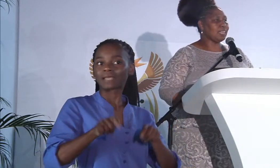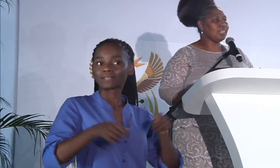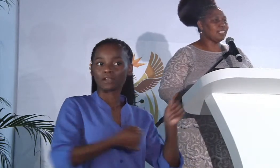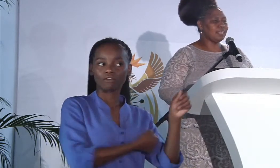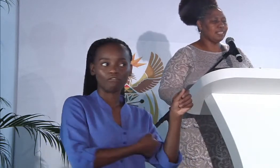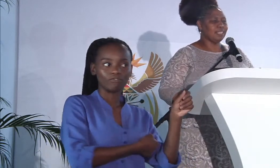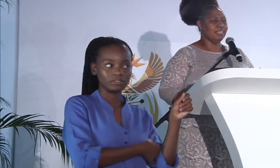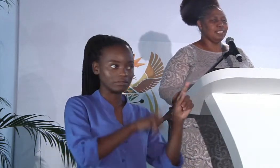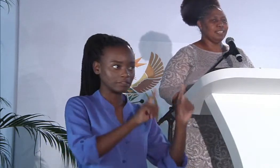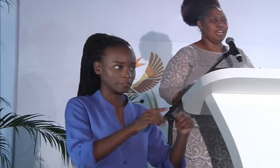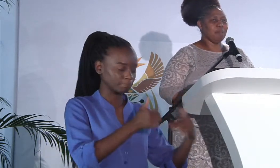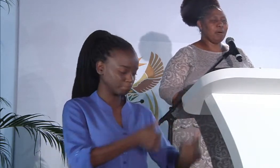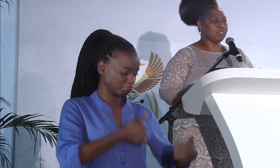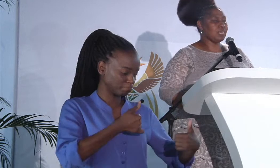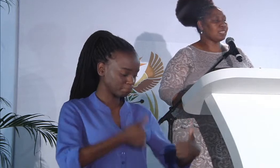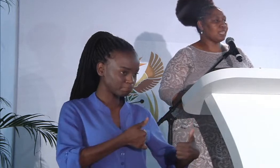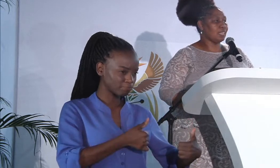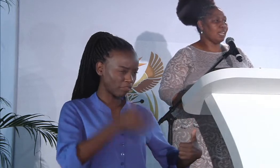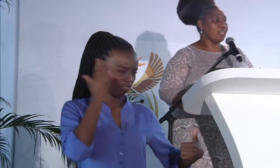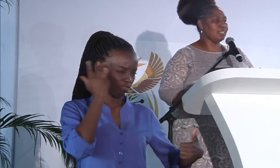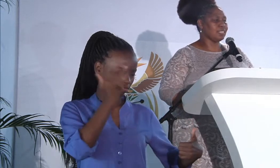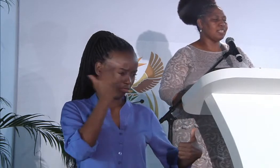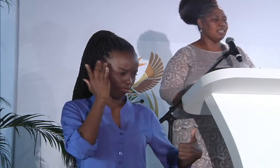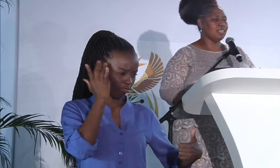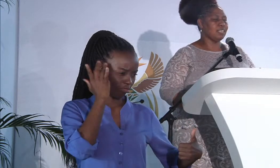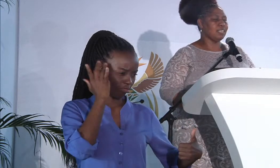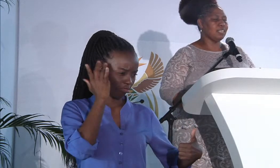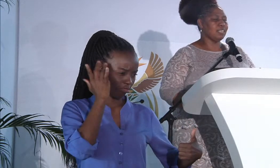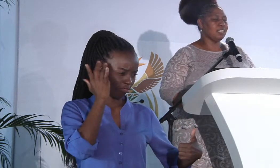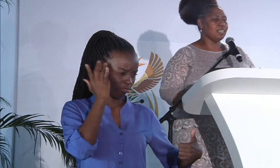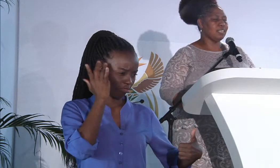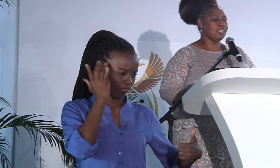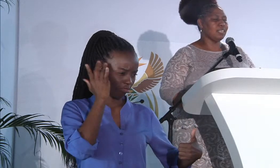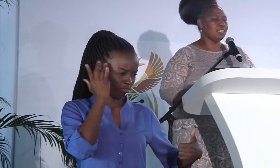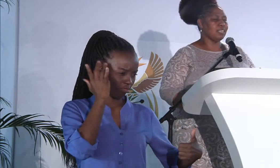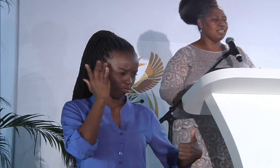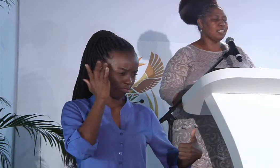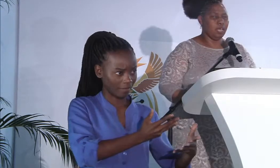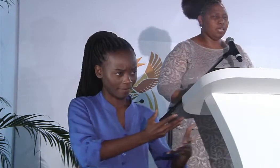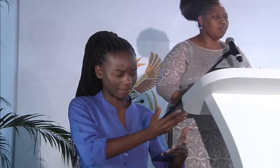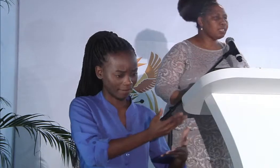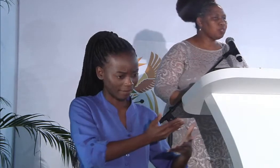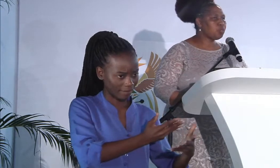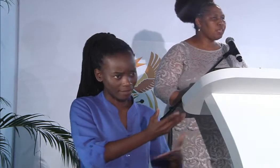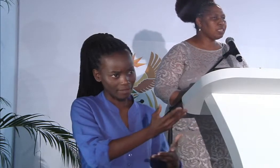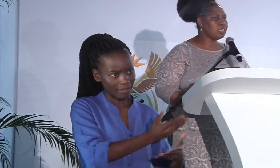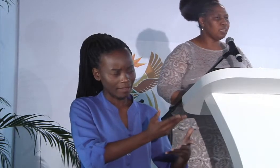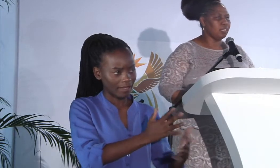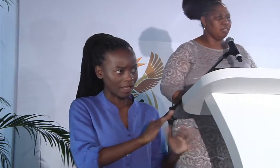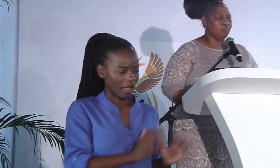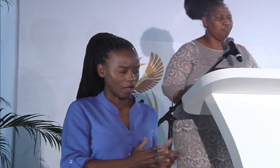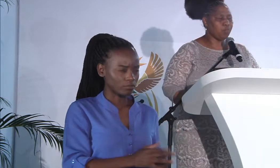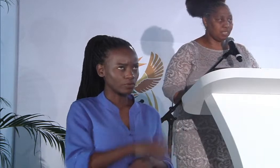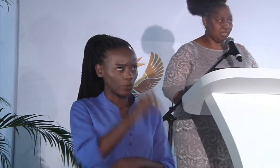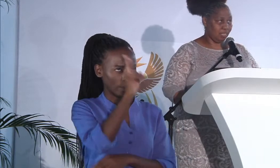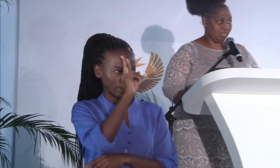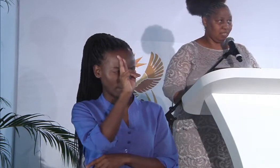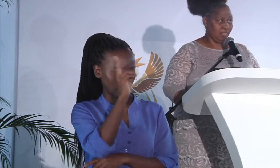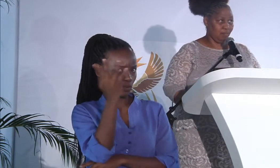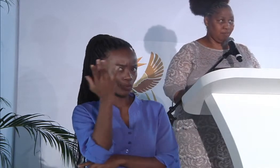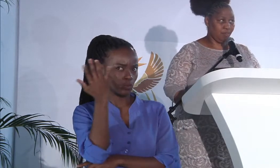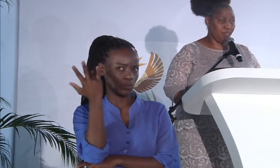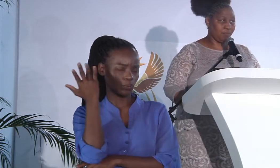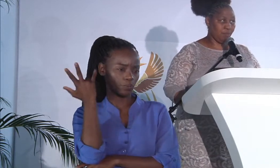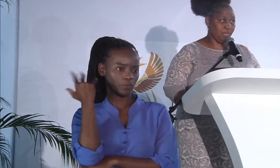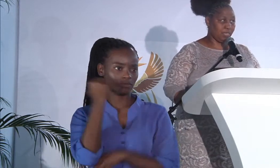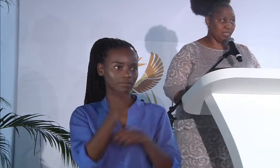thinking about this thing and looking at how. And that was in 2014, for